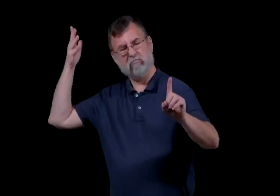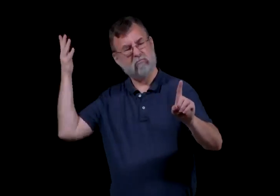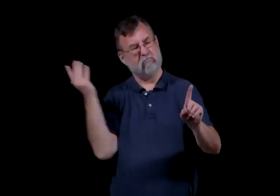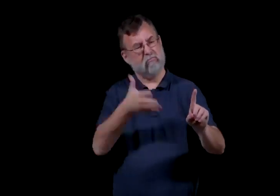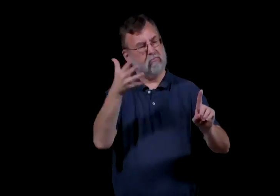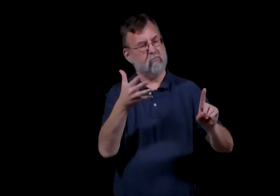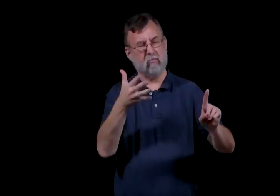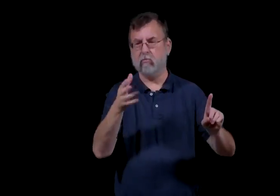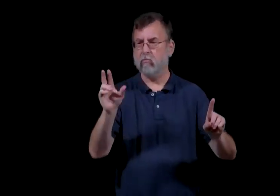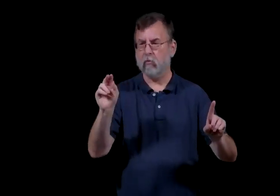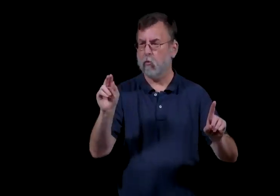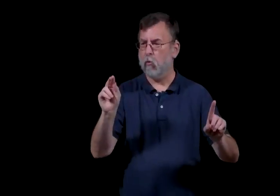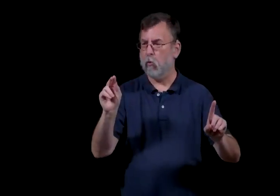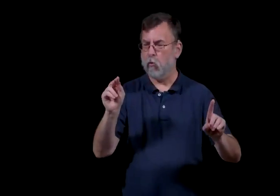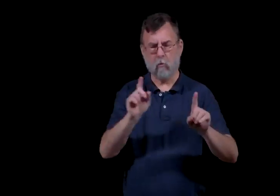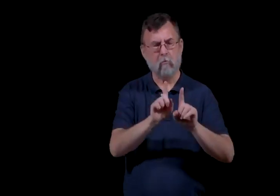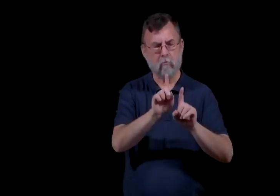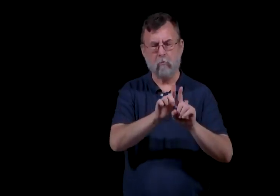leave you or forsake you.